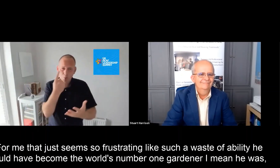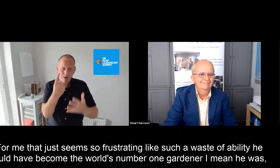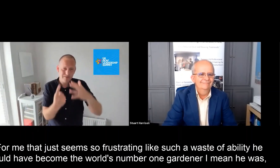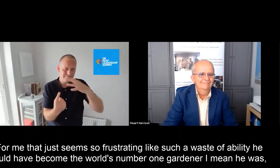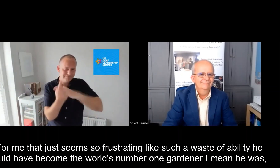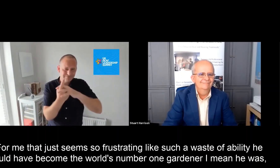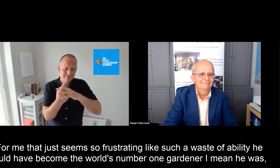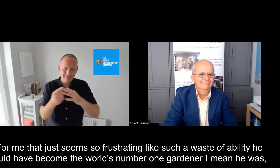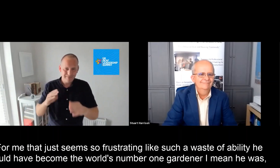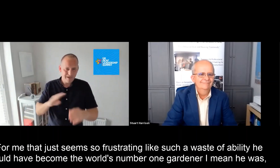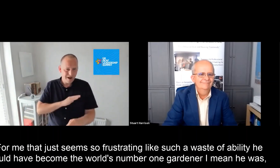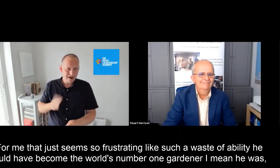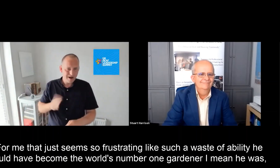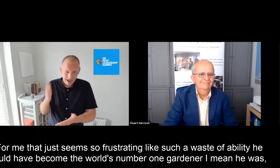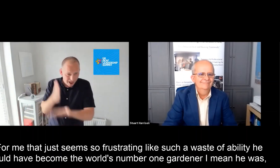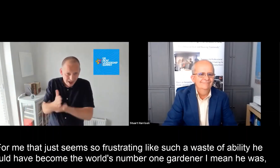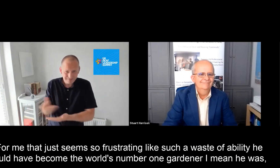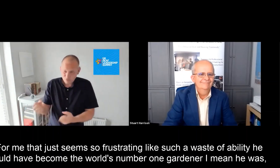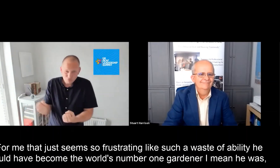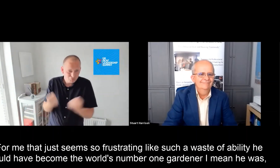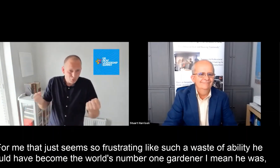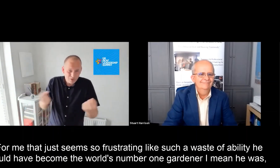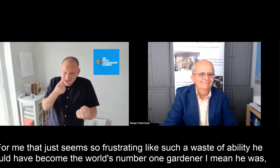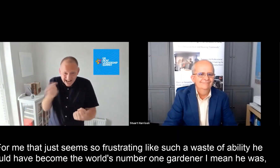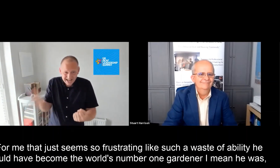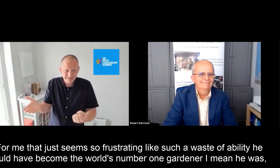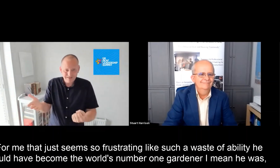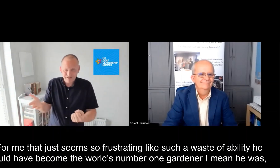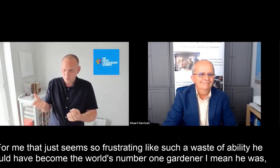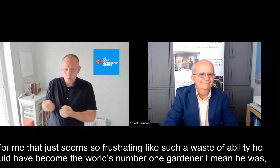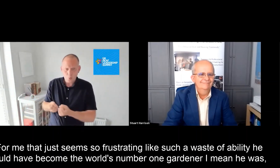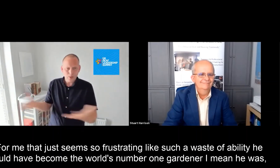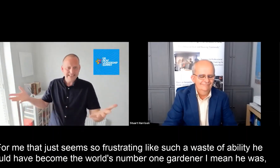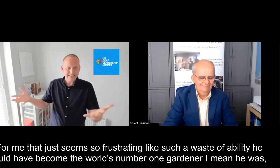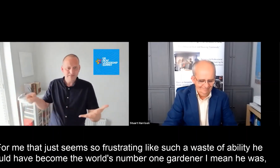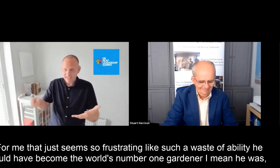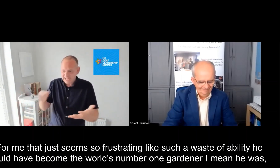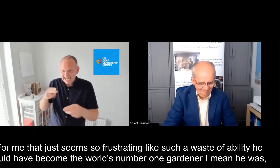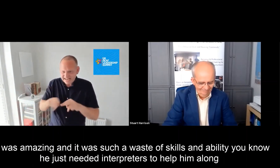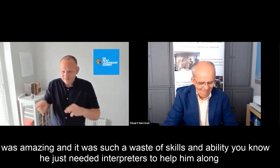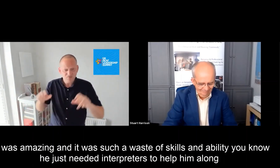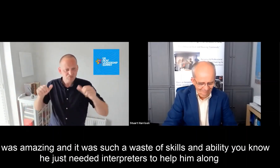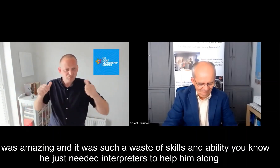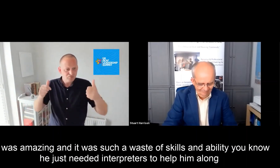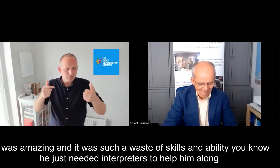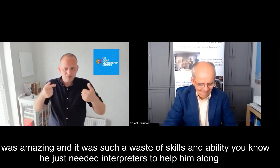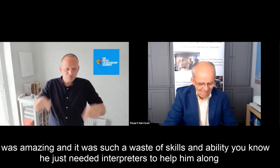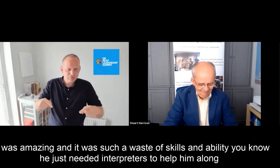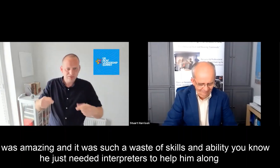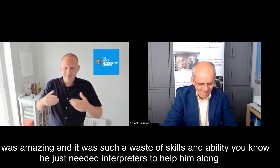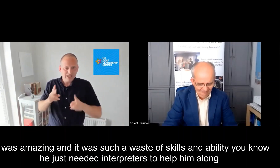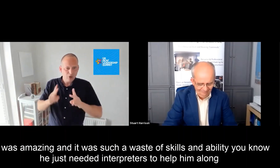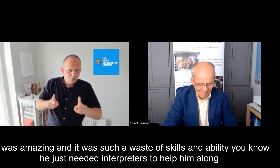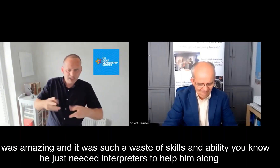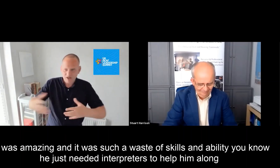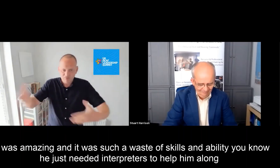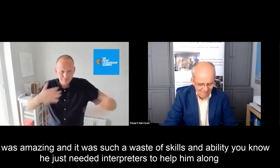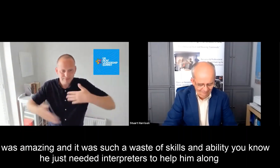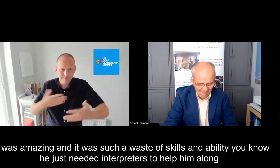of ability. He could have become the world's #1 gardener. I mean, he was amazing, and it was such a waste of skills